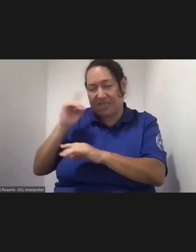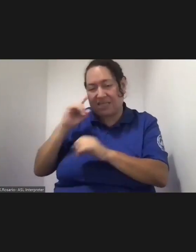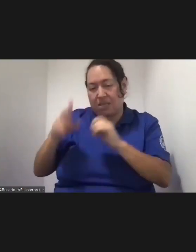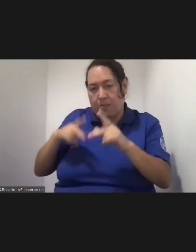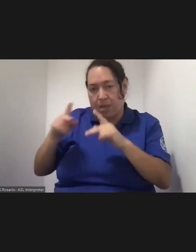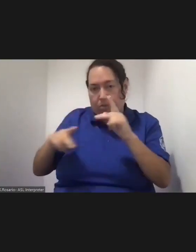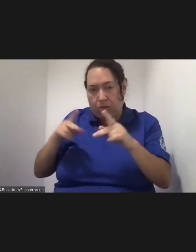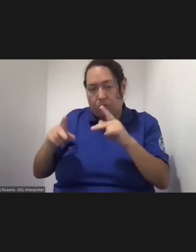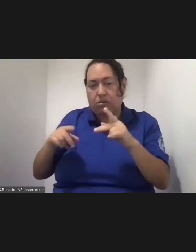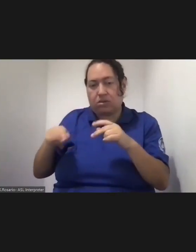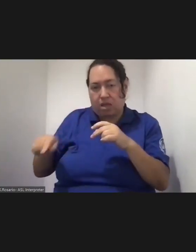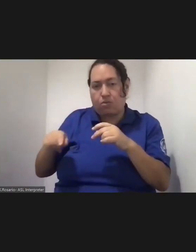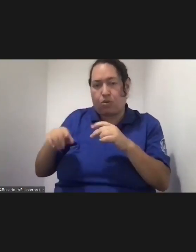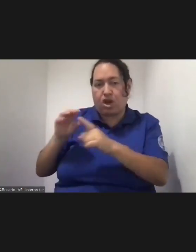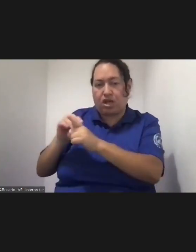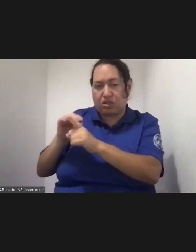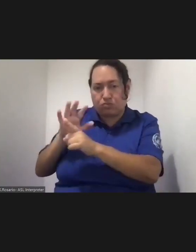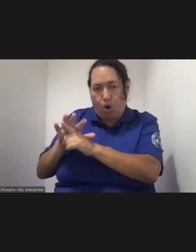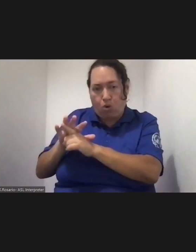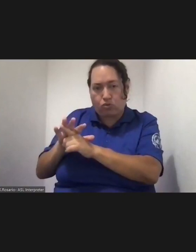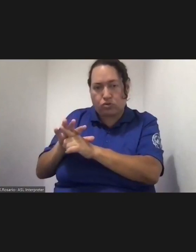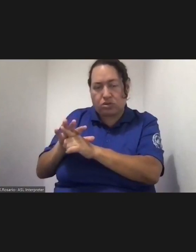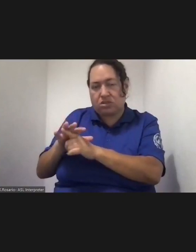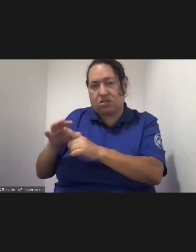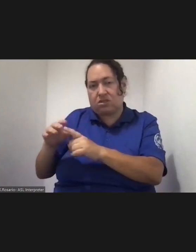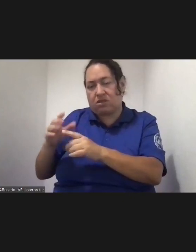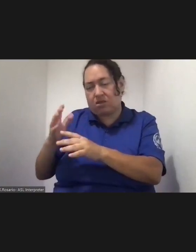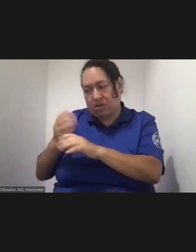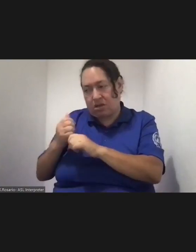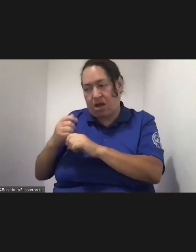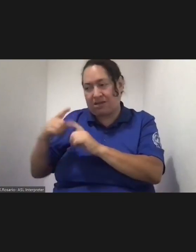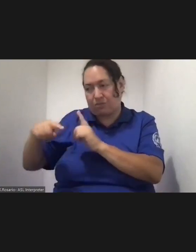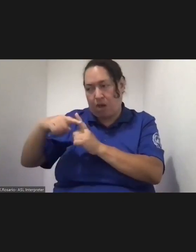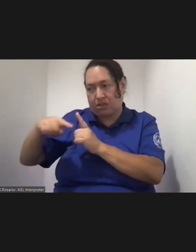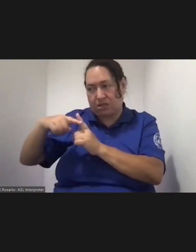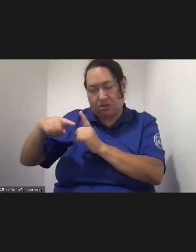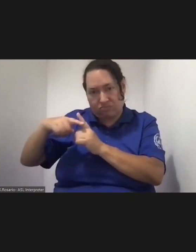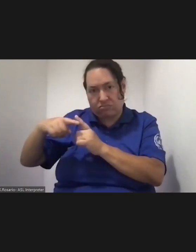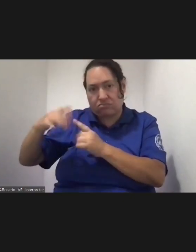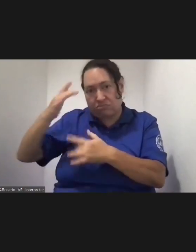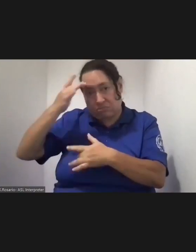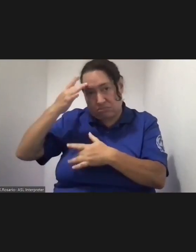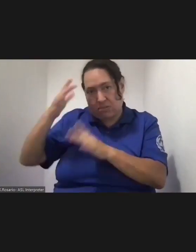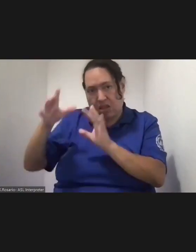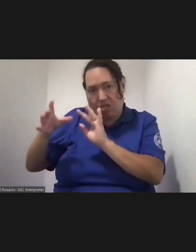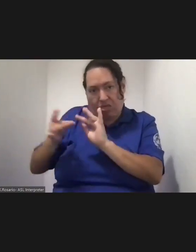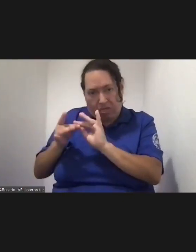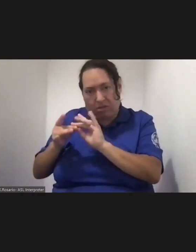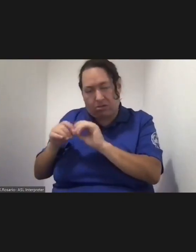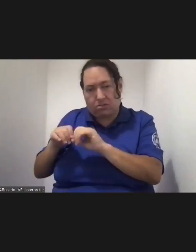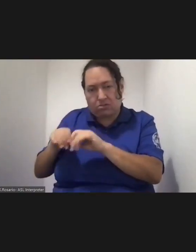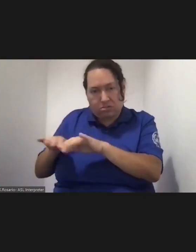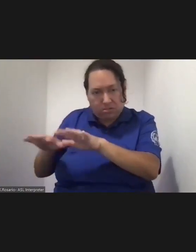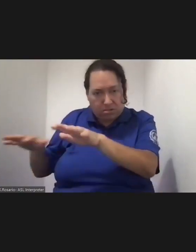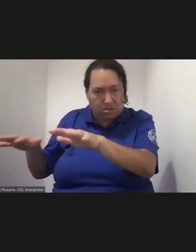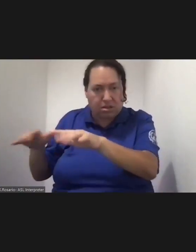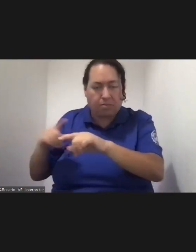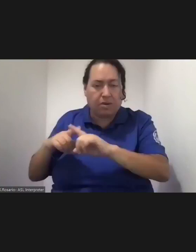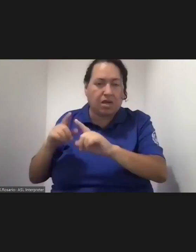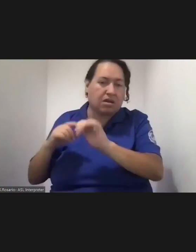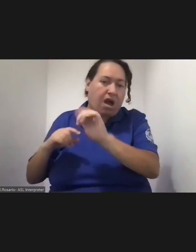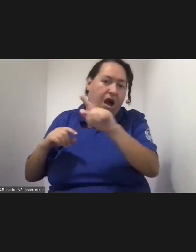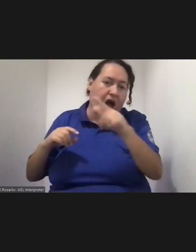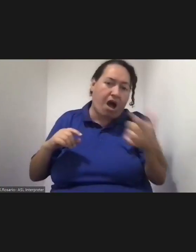were exposed and who got positive work. And part of the extensive investigation we